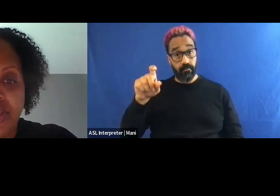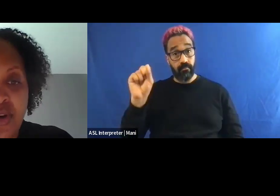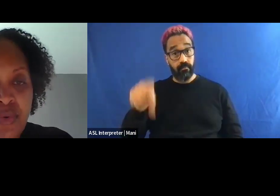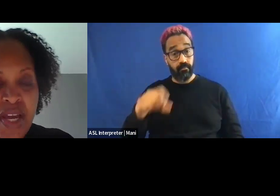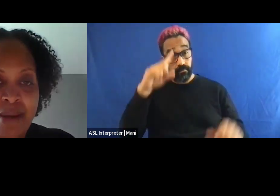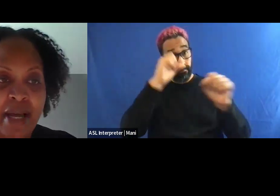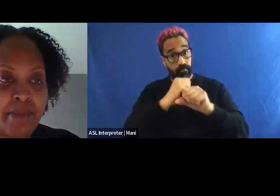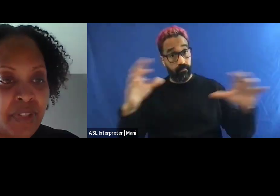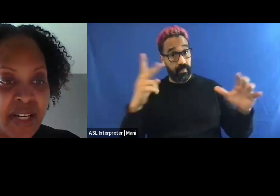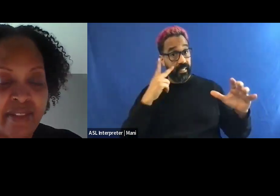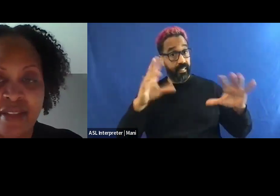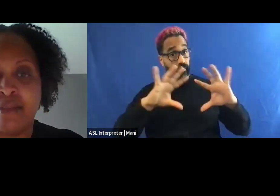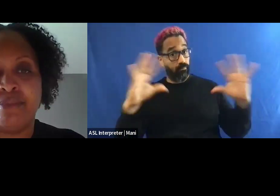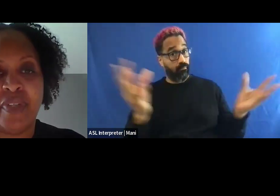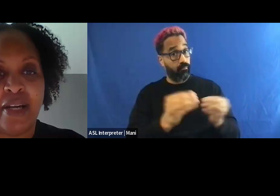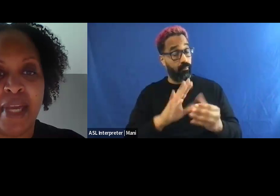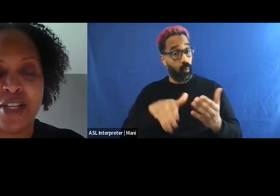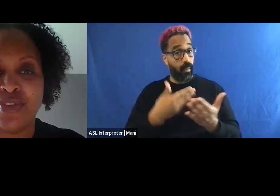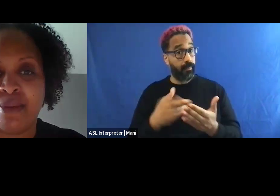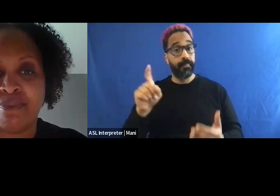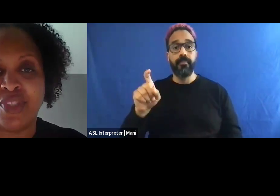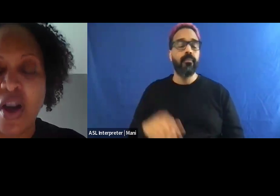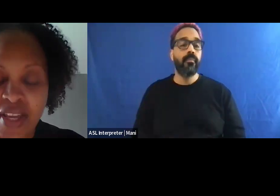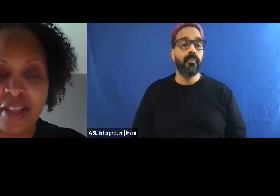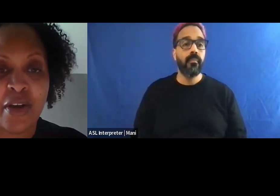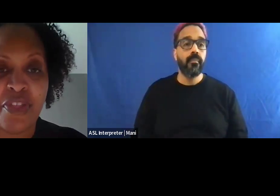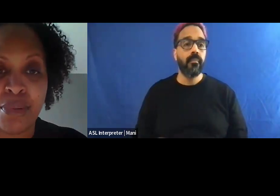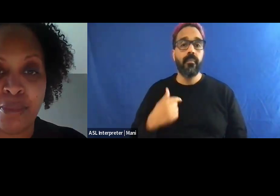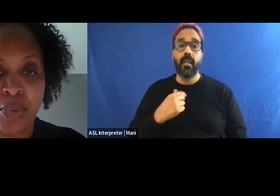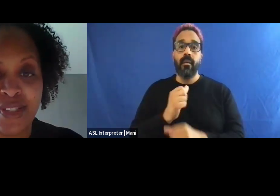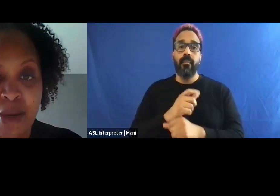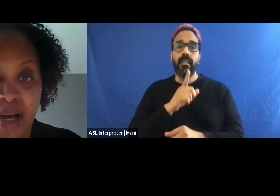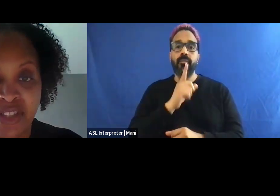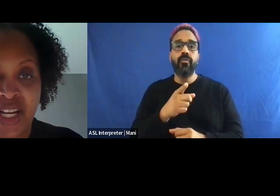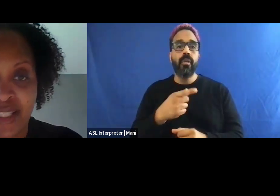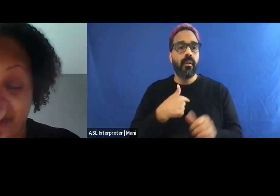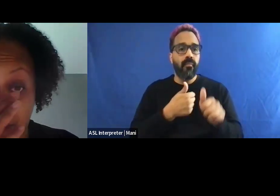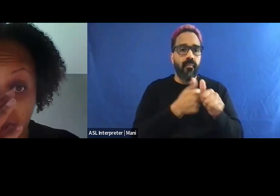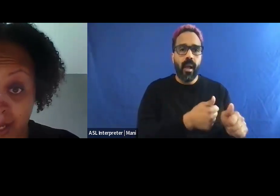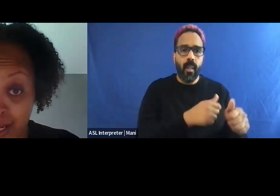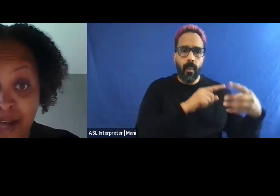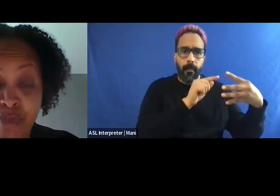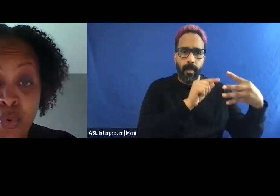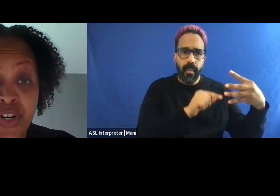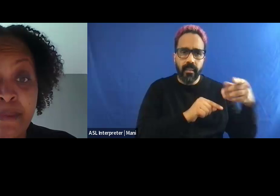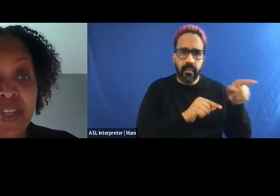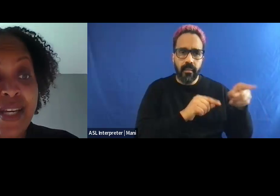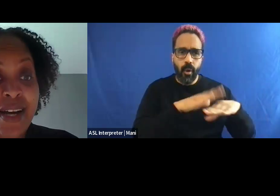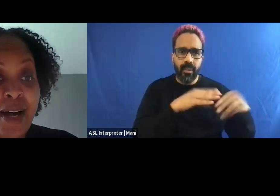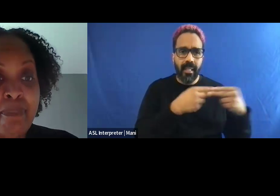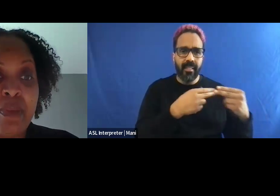We also, and I'm looking at the, making sure that I'm talking along with the bullet points, so I apologize if I'm out of